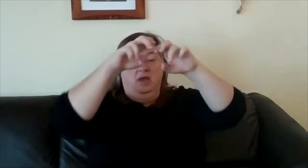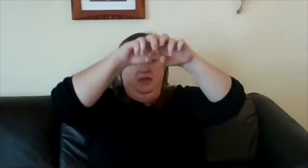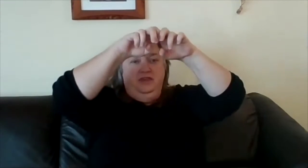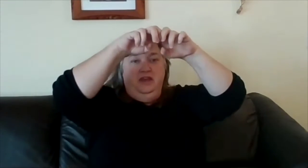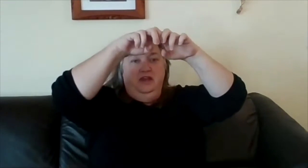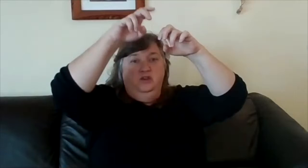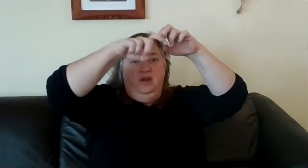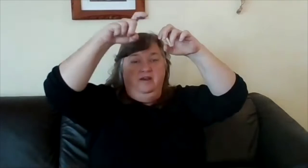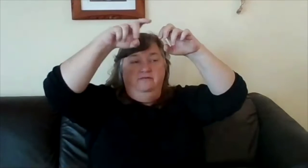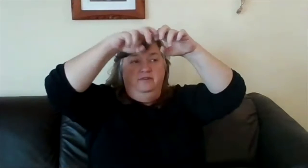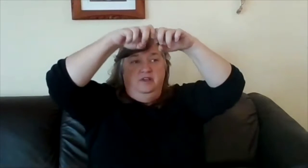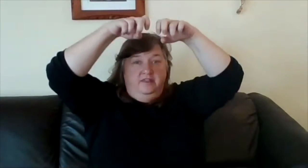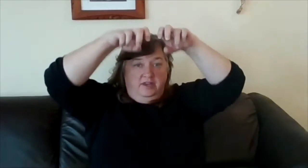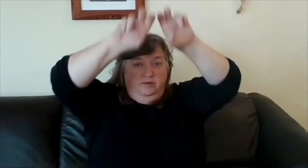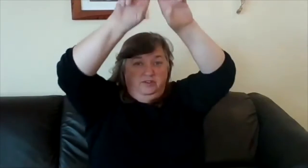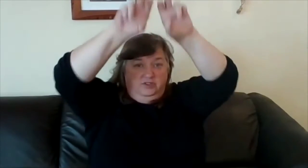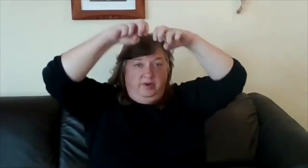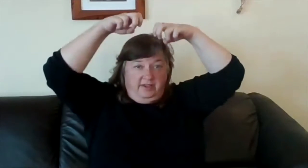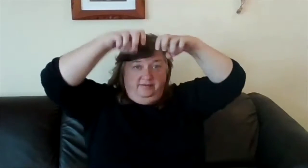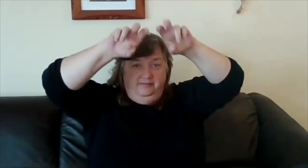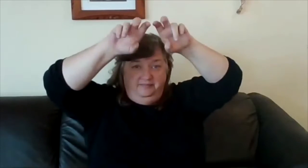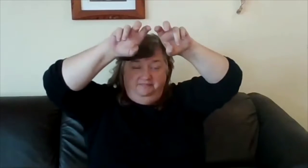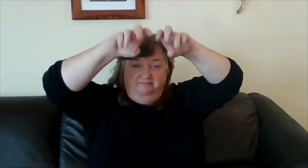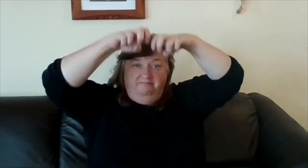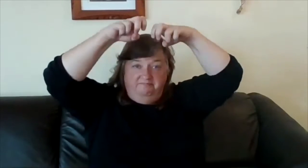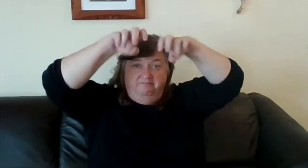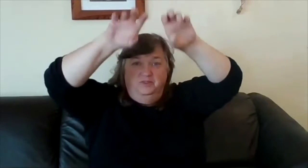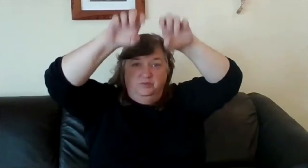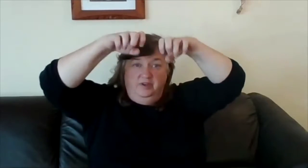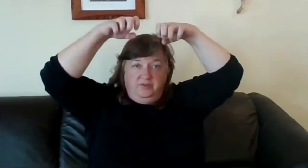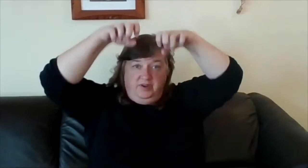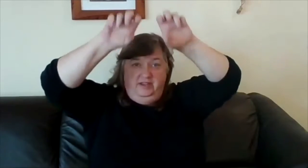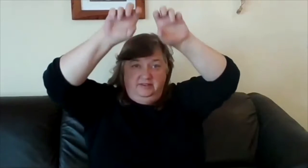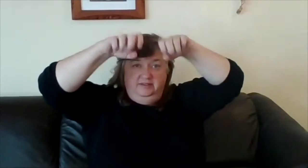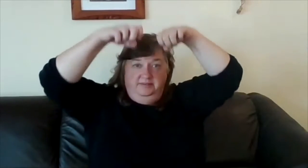and then you would swing. Swing with your hands.